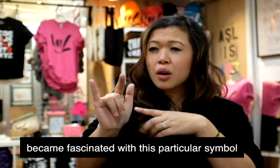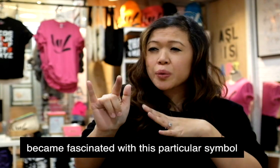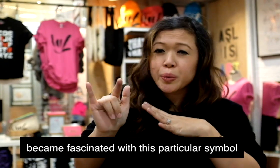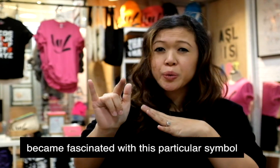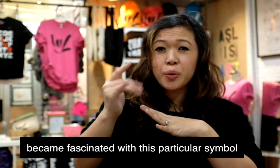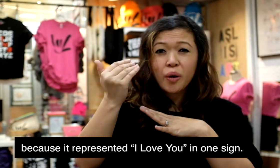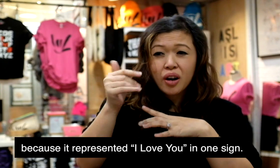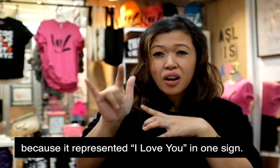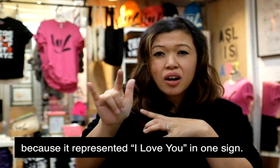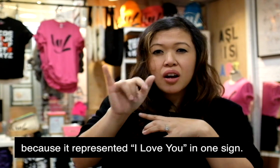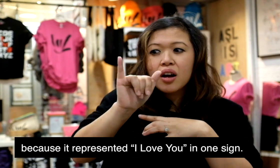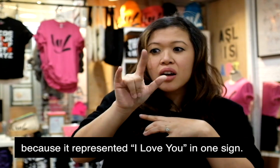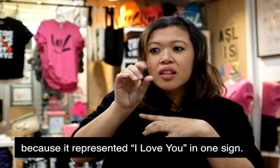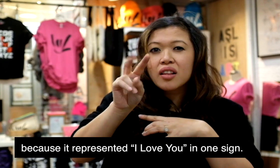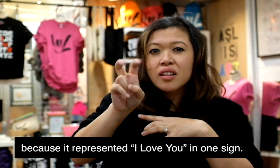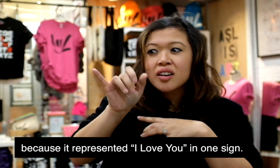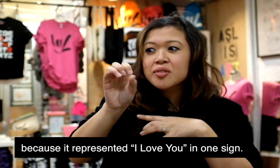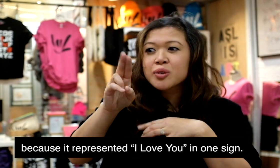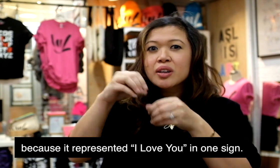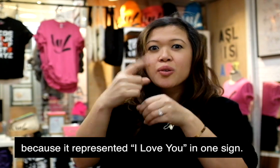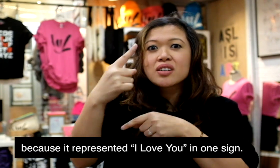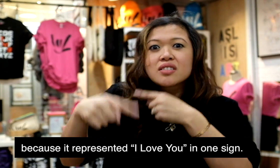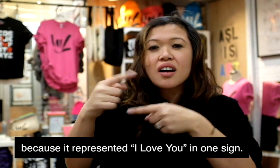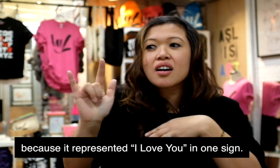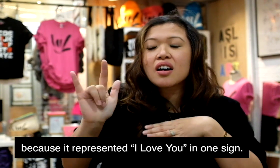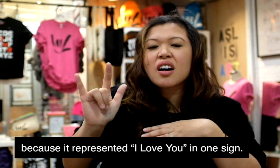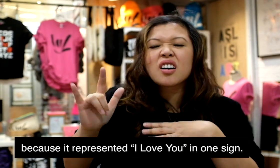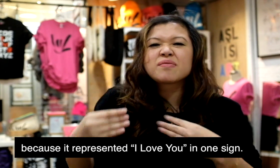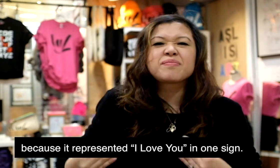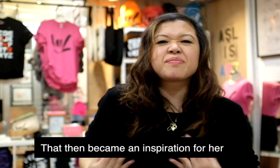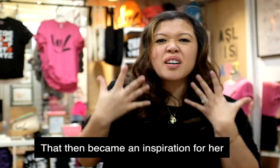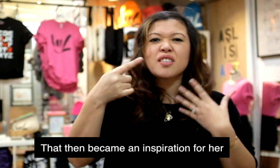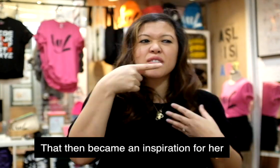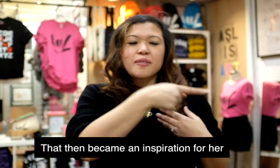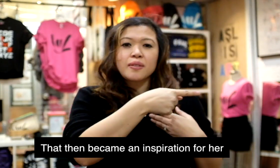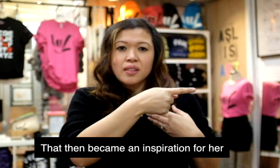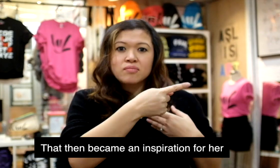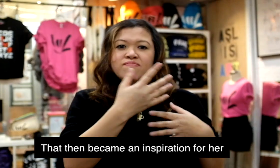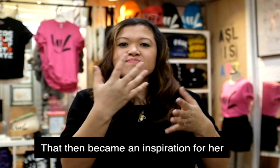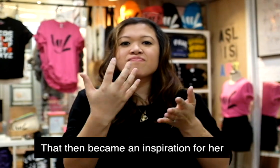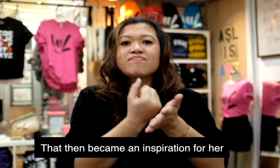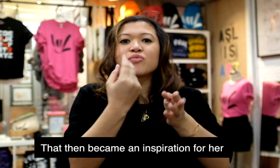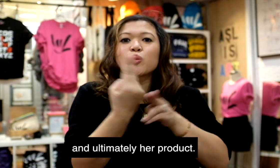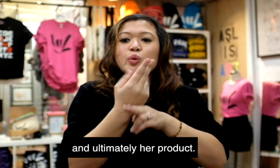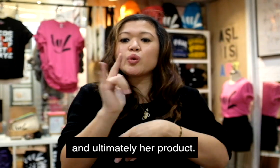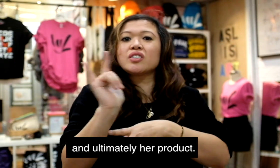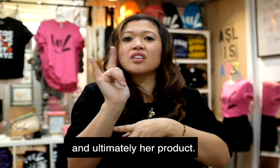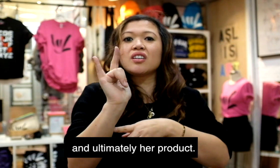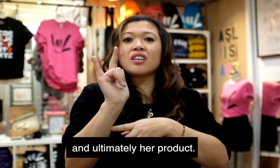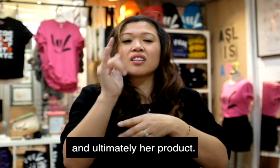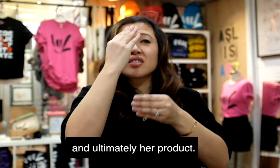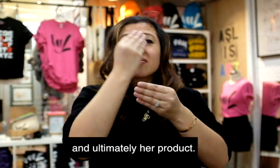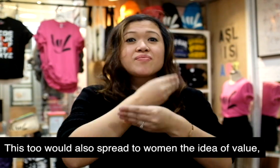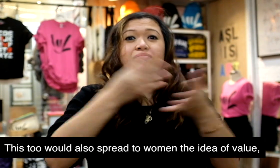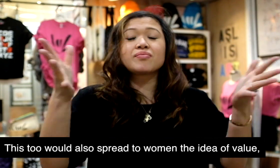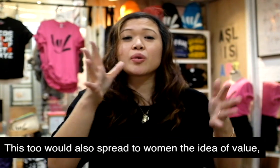became fascinated with this particular symbol because it represented I love you in one sign. And she was really inspired by it and wanted to use this in her